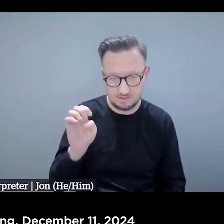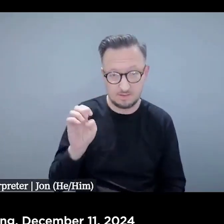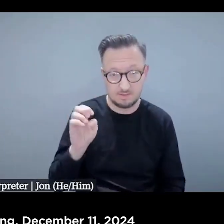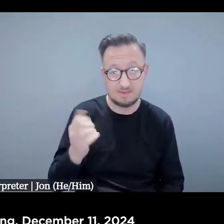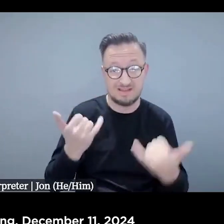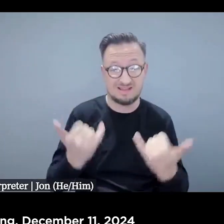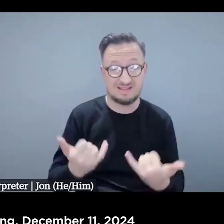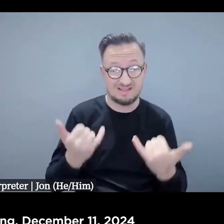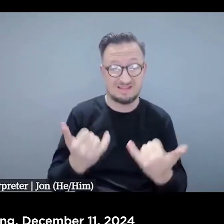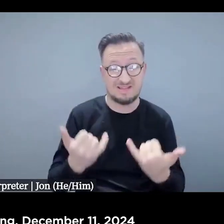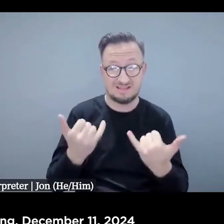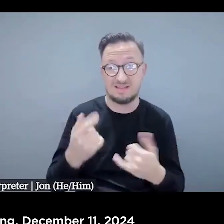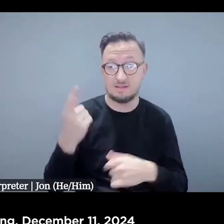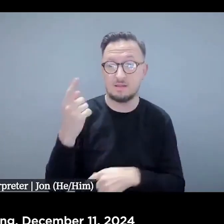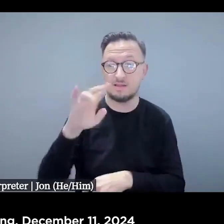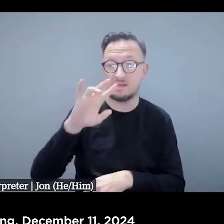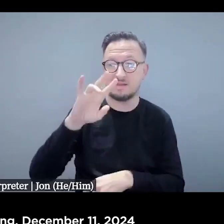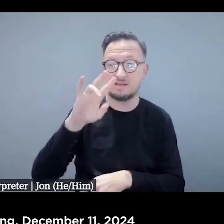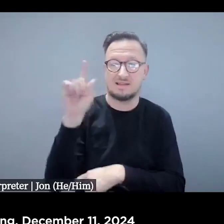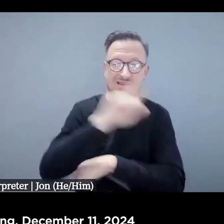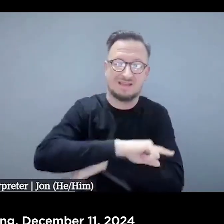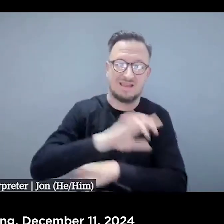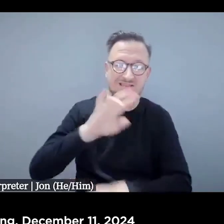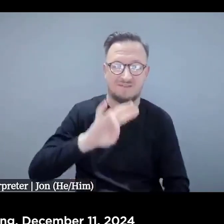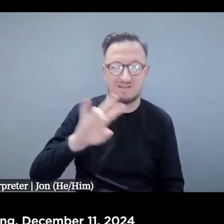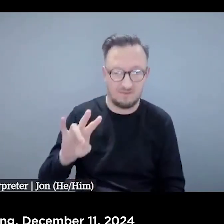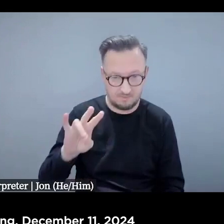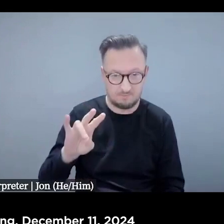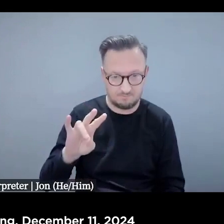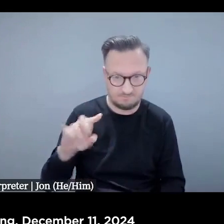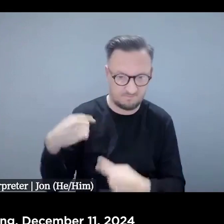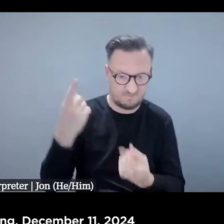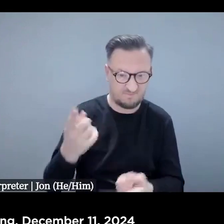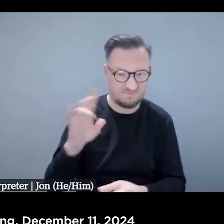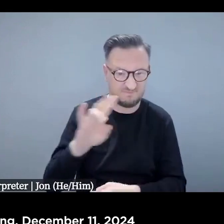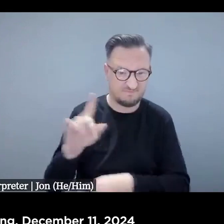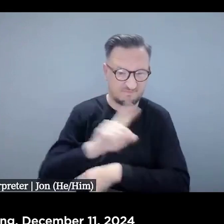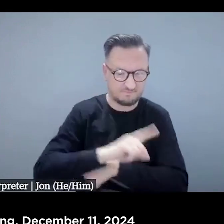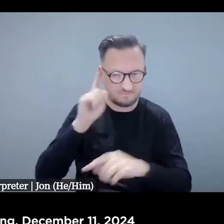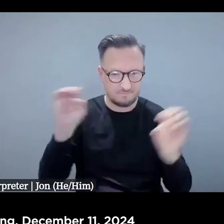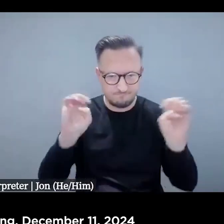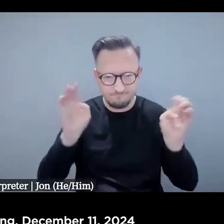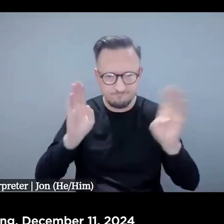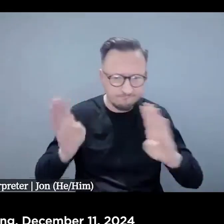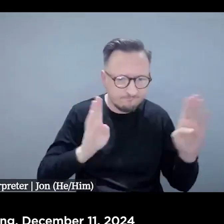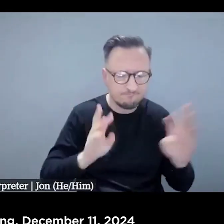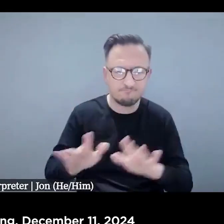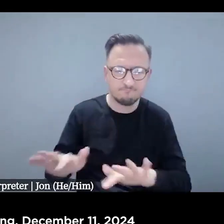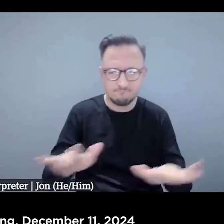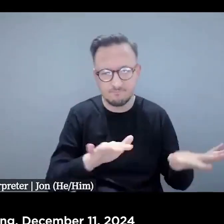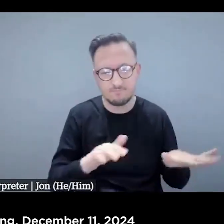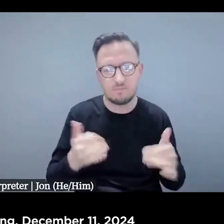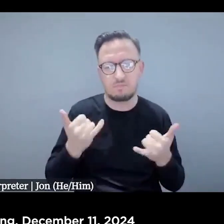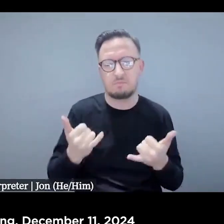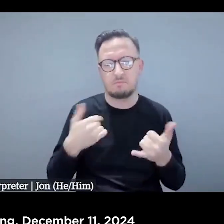day 77 of our emergency response and recovery efforts. Today, I will have brief updates